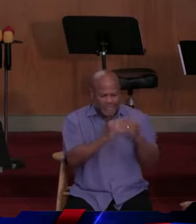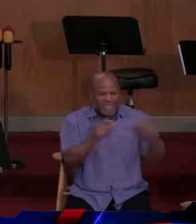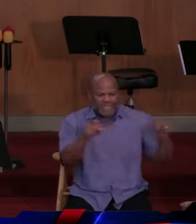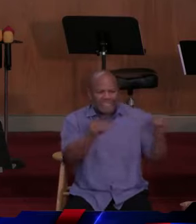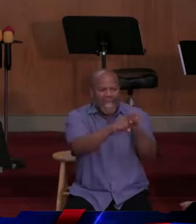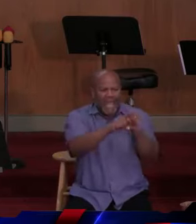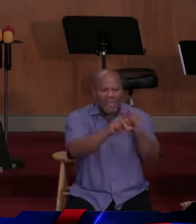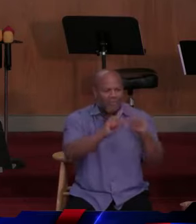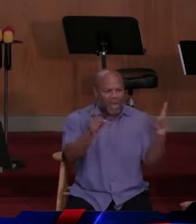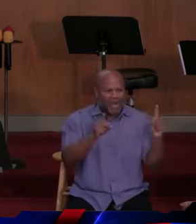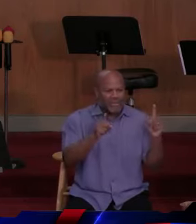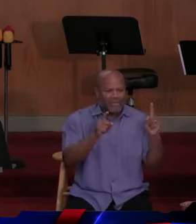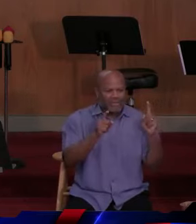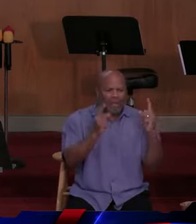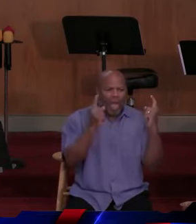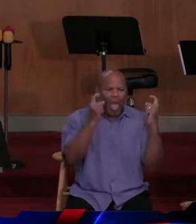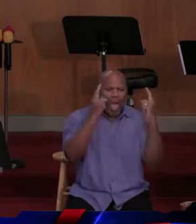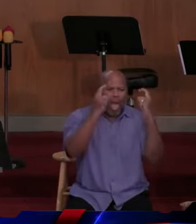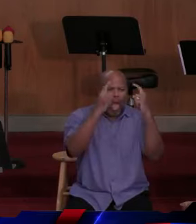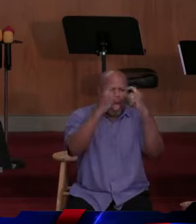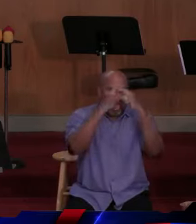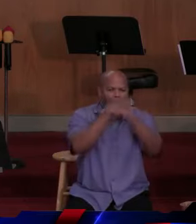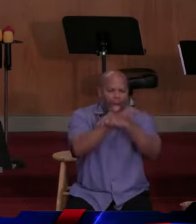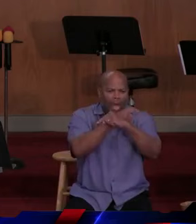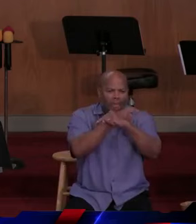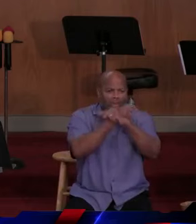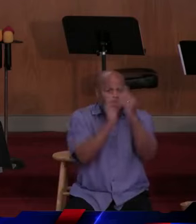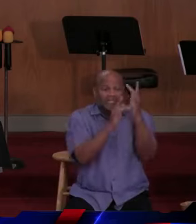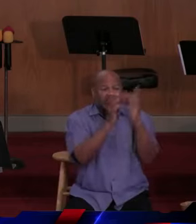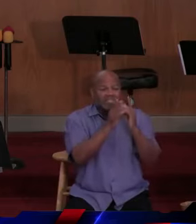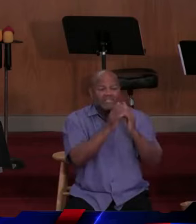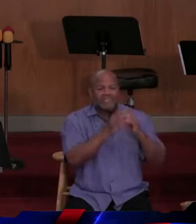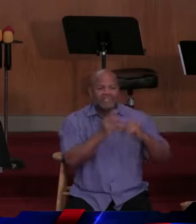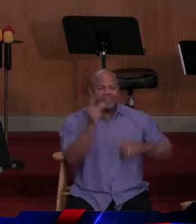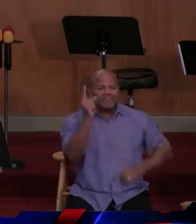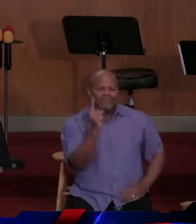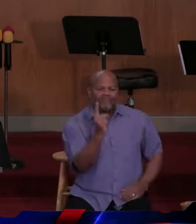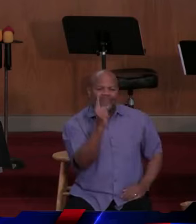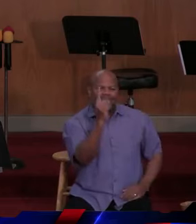story, yet perplexed. And Jesus comes along.